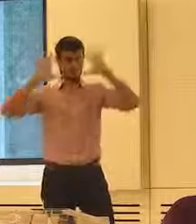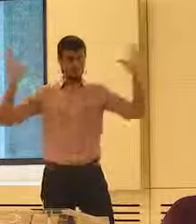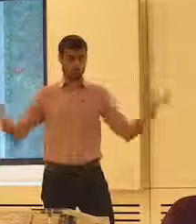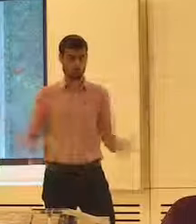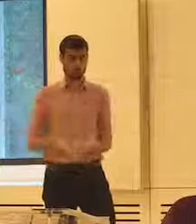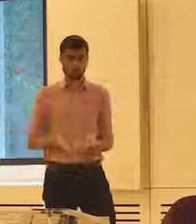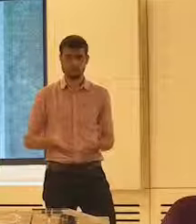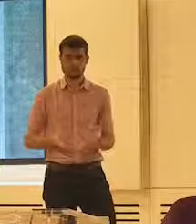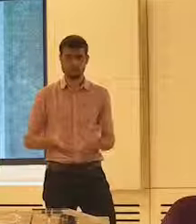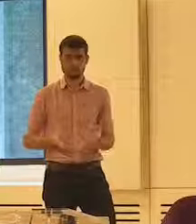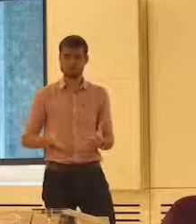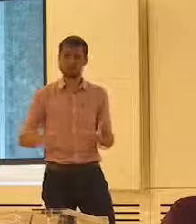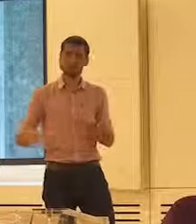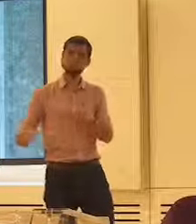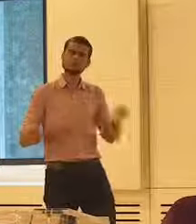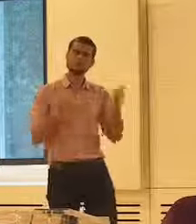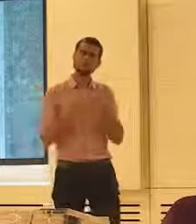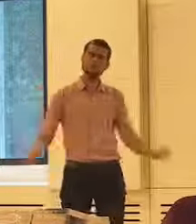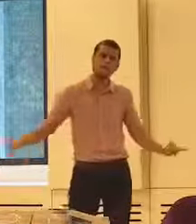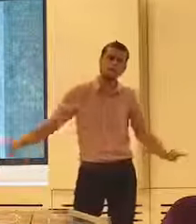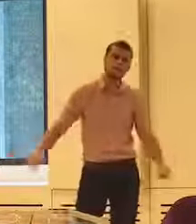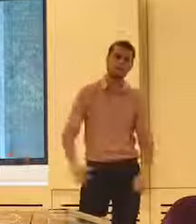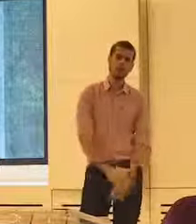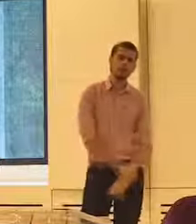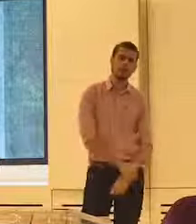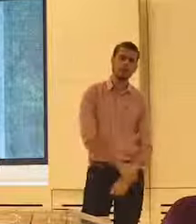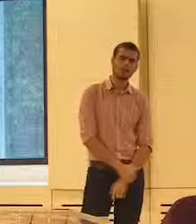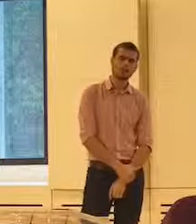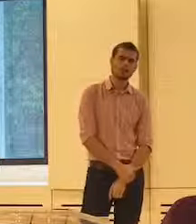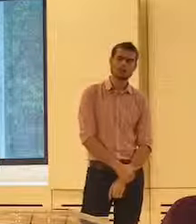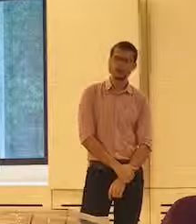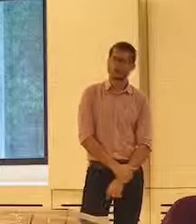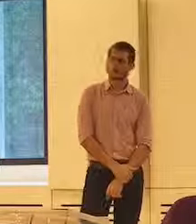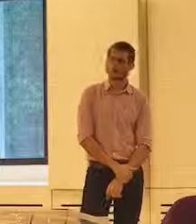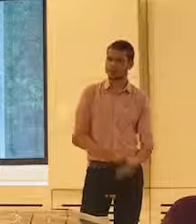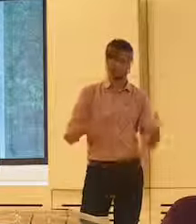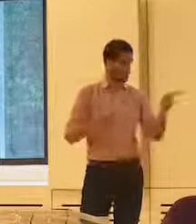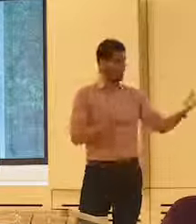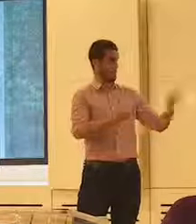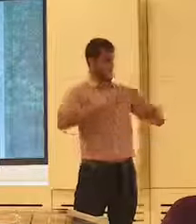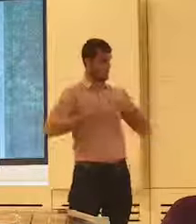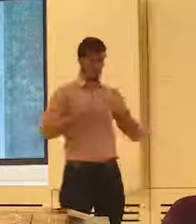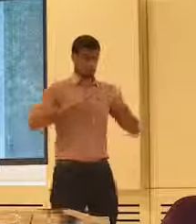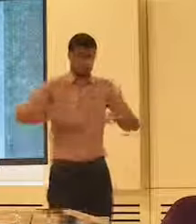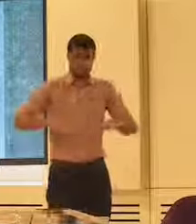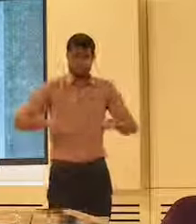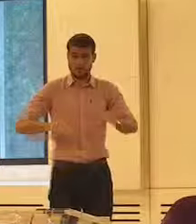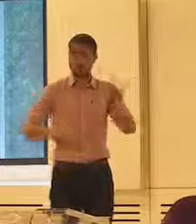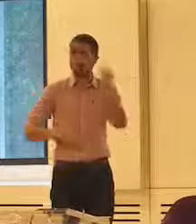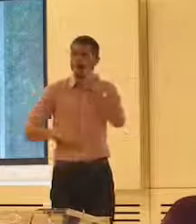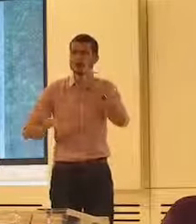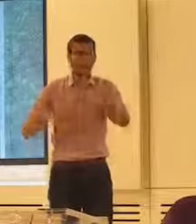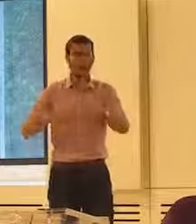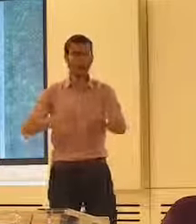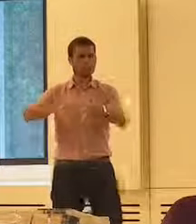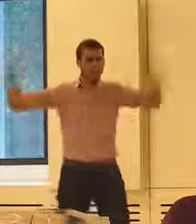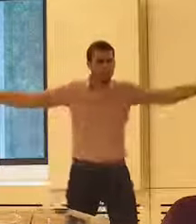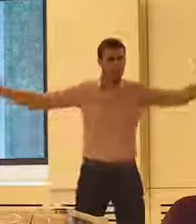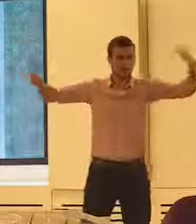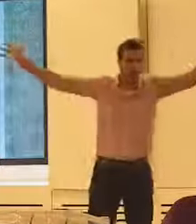of the most advanced countries when it comes to mental health and deafness. So why are we failing? I mean, you're giving us some